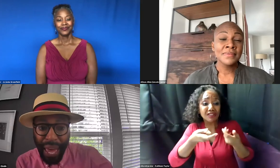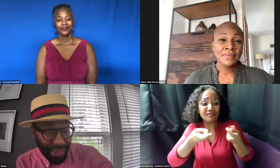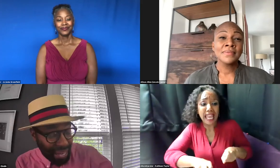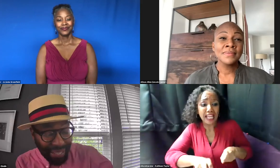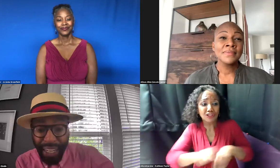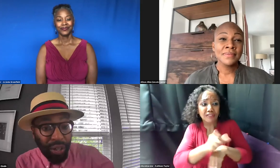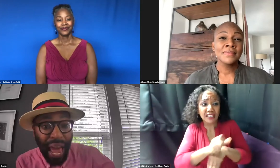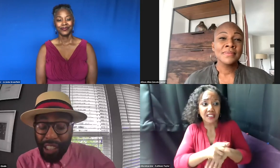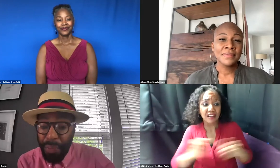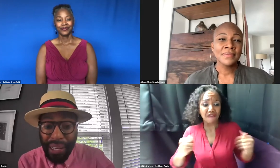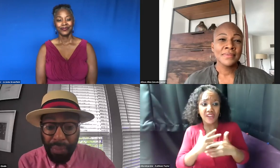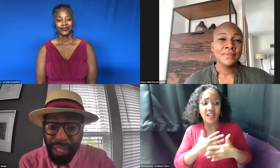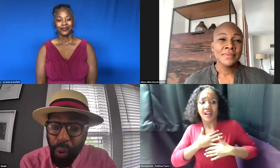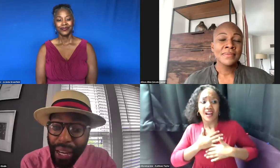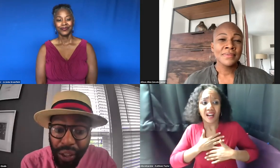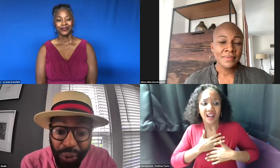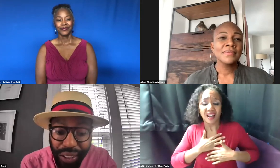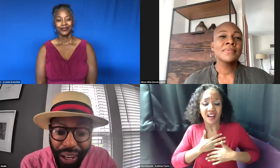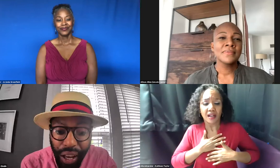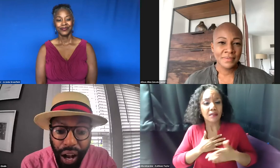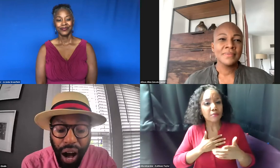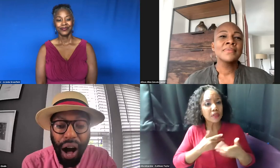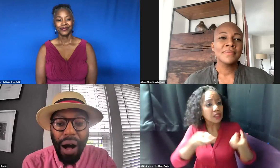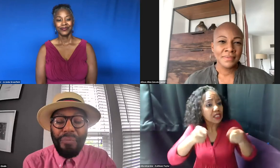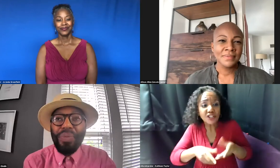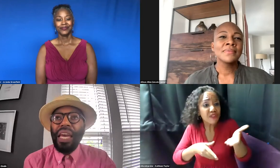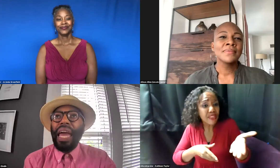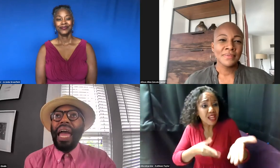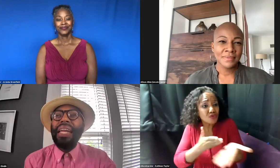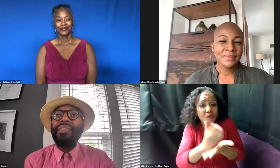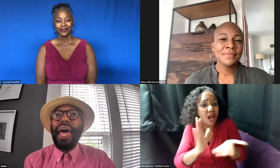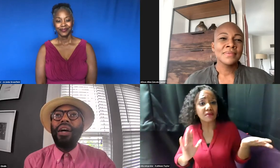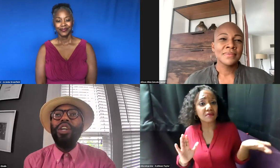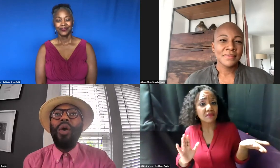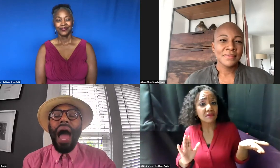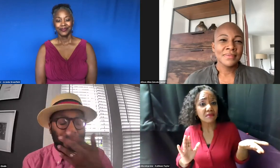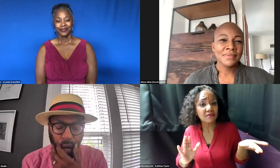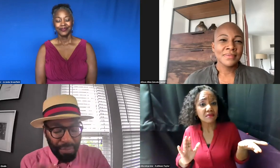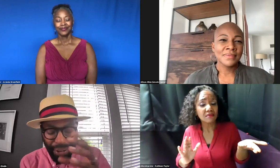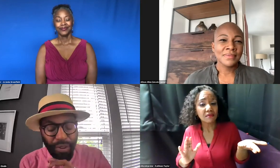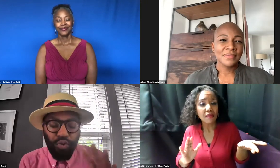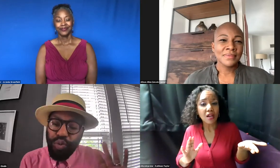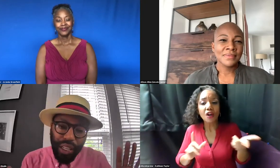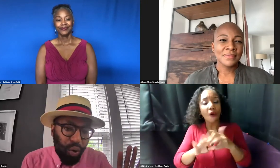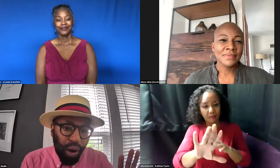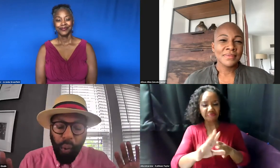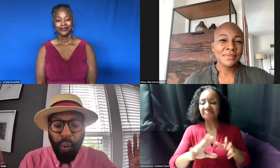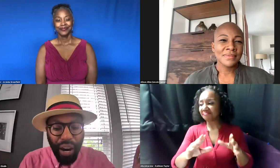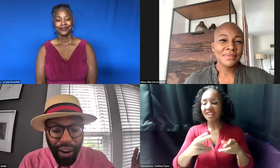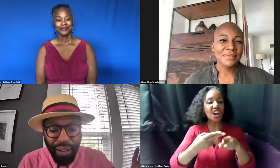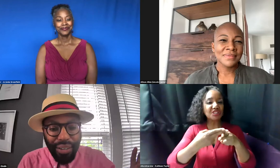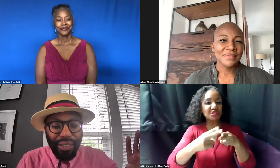leap, that danger is actually possibility awaiting you. Mm-hmm. And it's like, you know, I'm gonna give a really